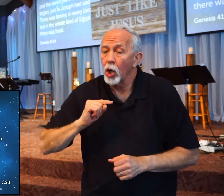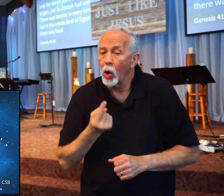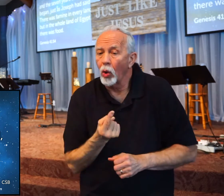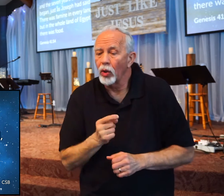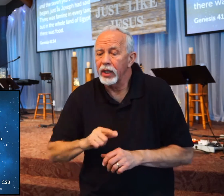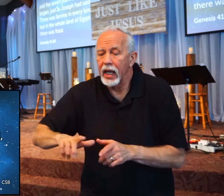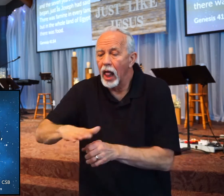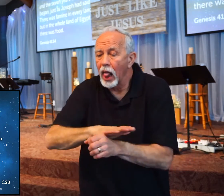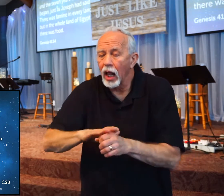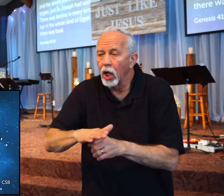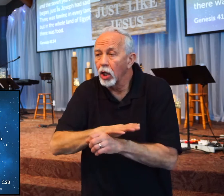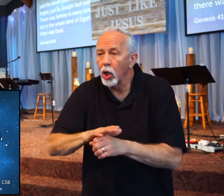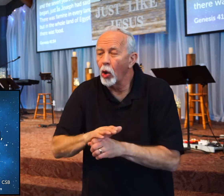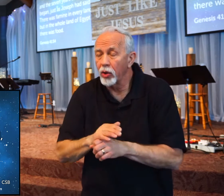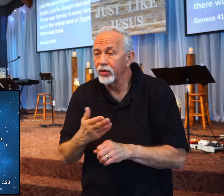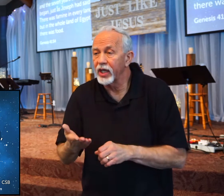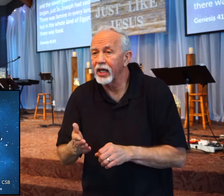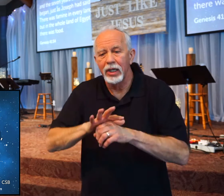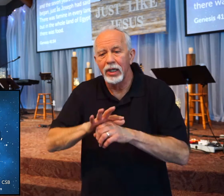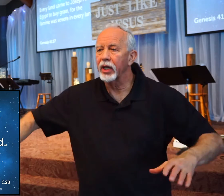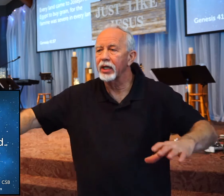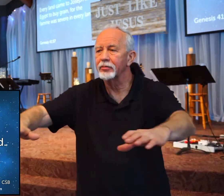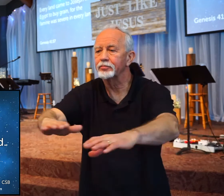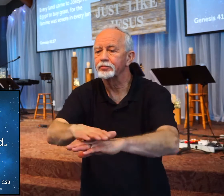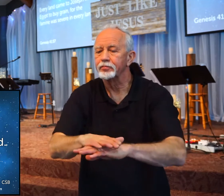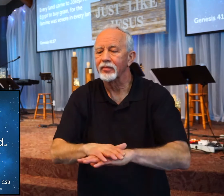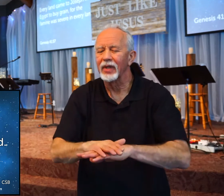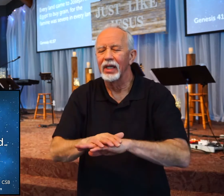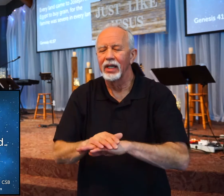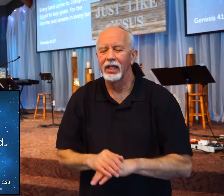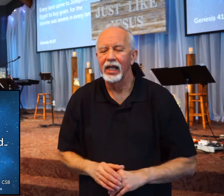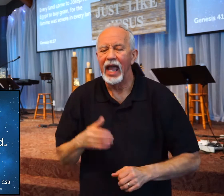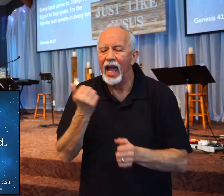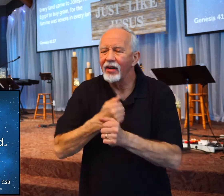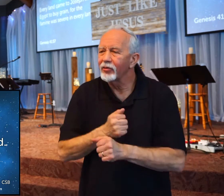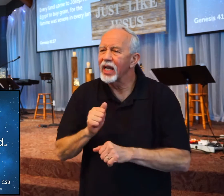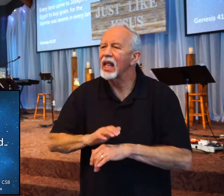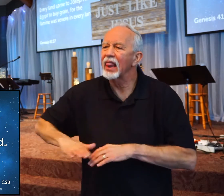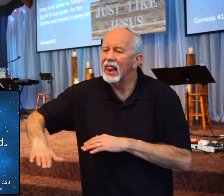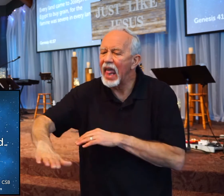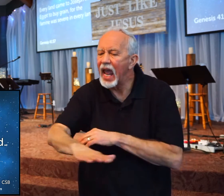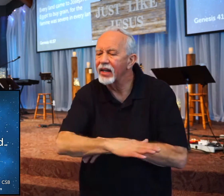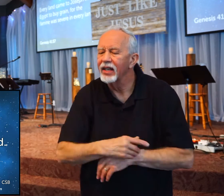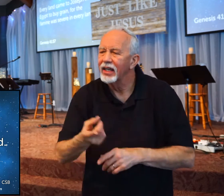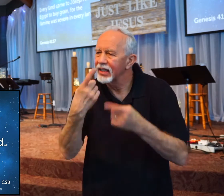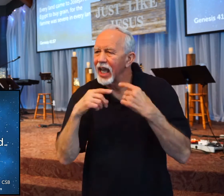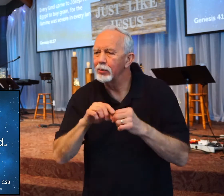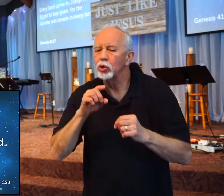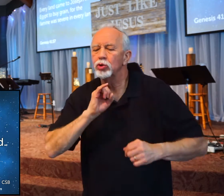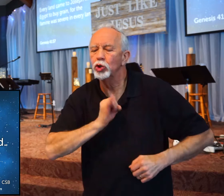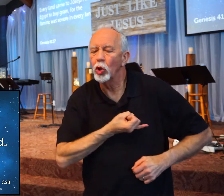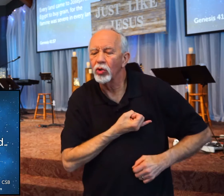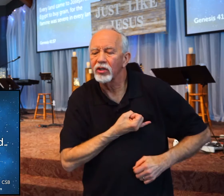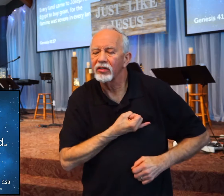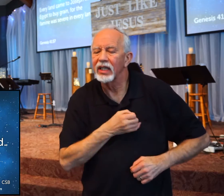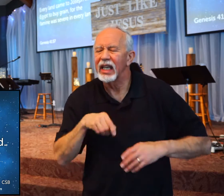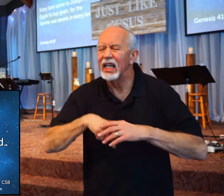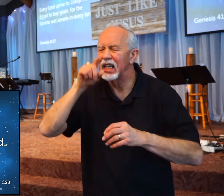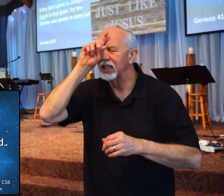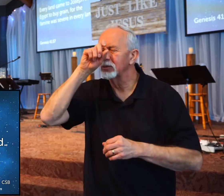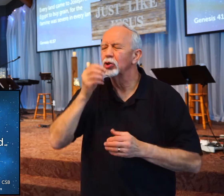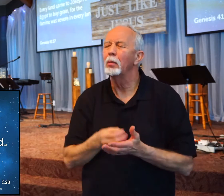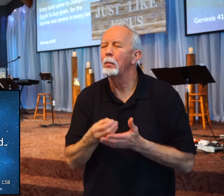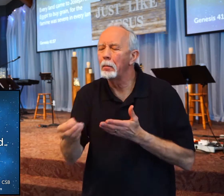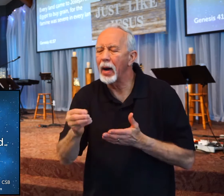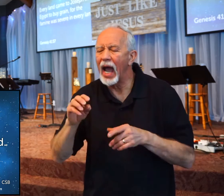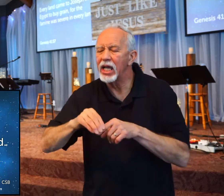local issue. It spreads across the whole region. 57 says that every land came to Joseph in Egypt